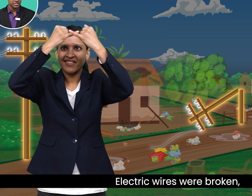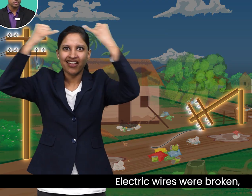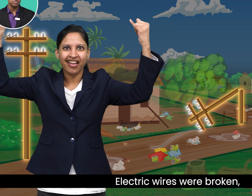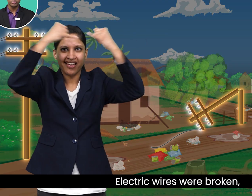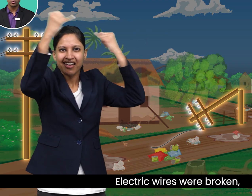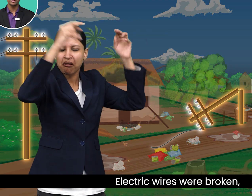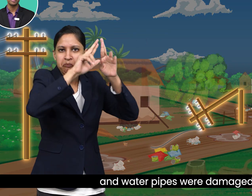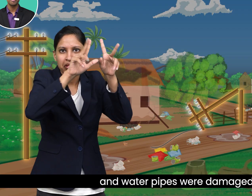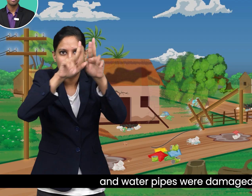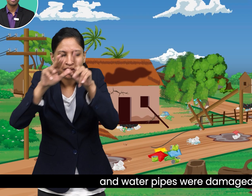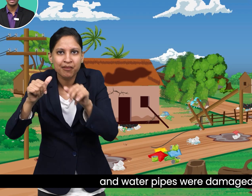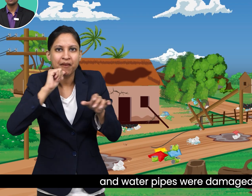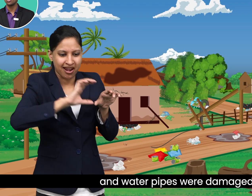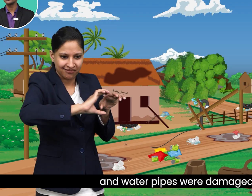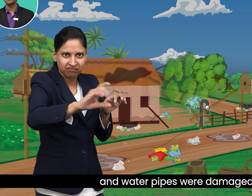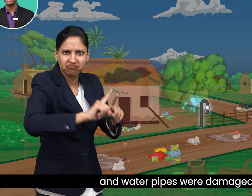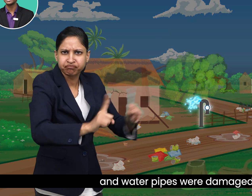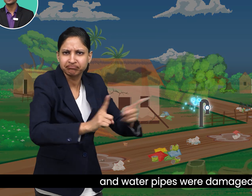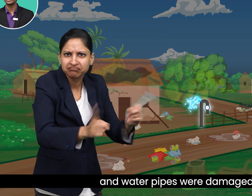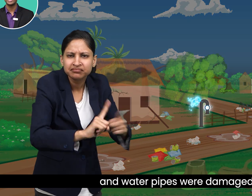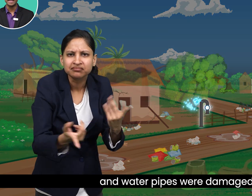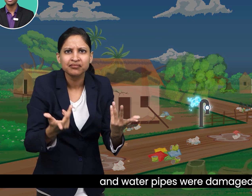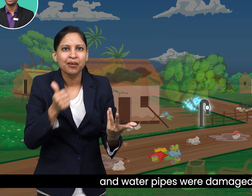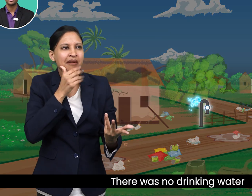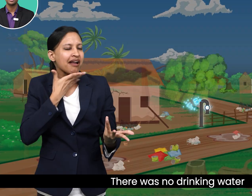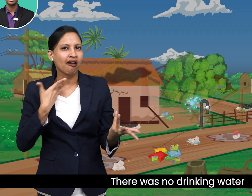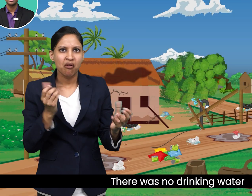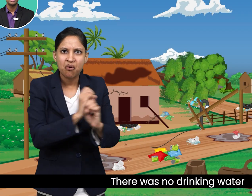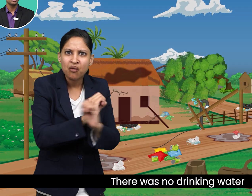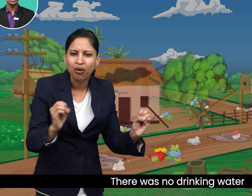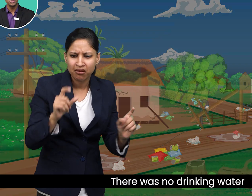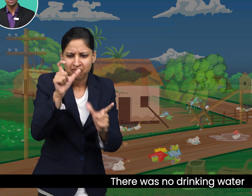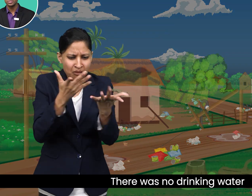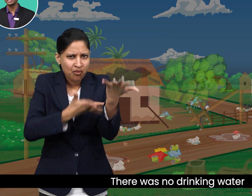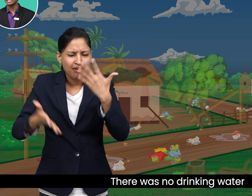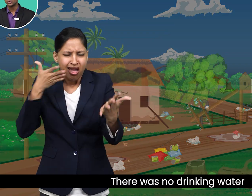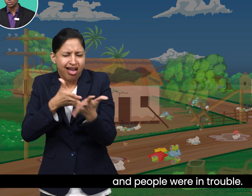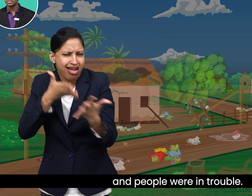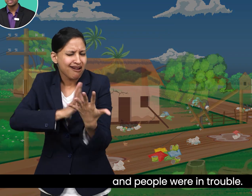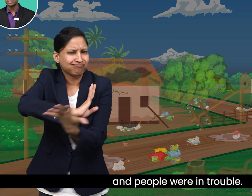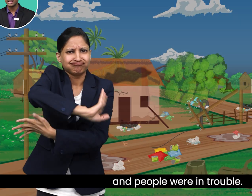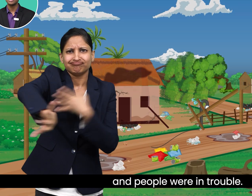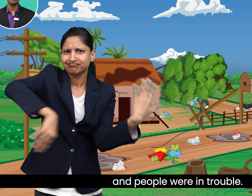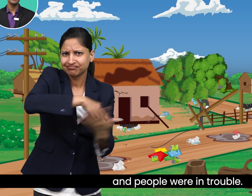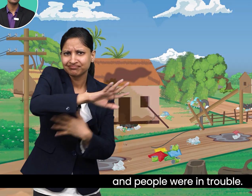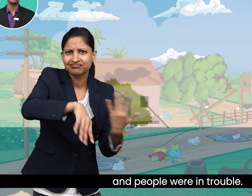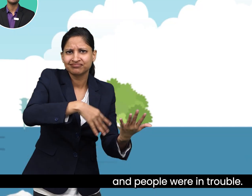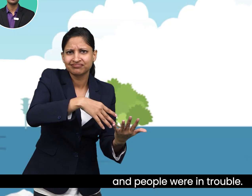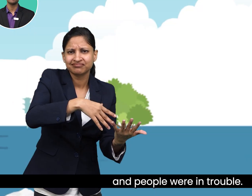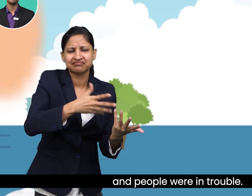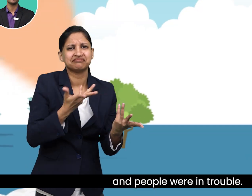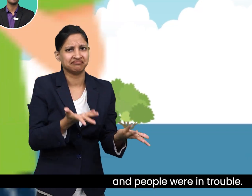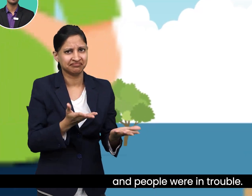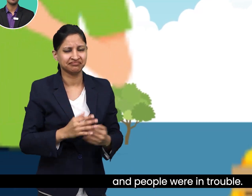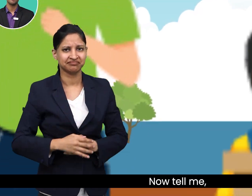Electric wires were broken and water pipes were damaged. There was no drinking water and people were